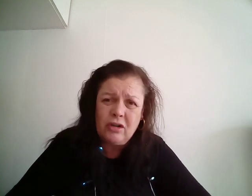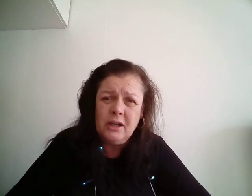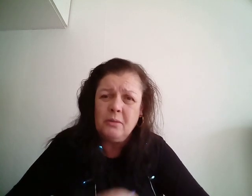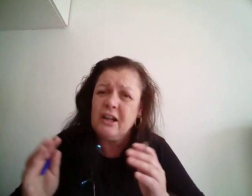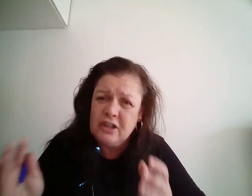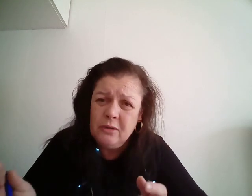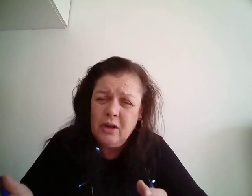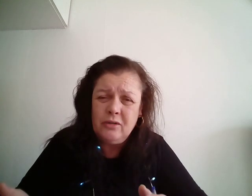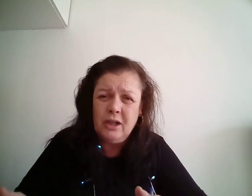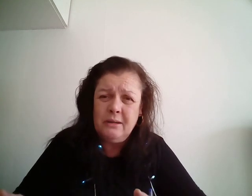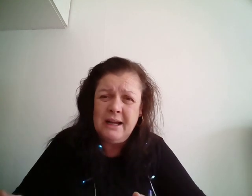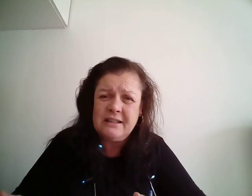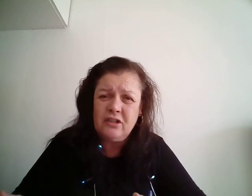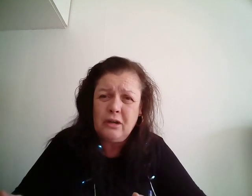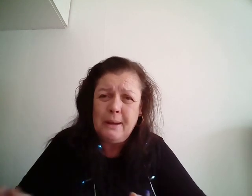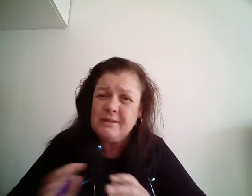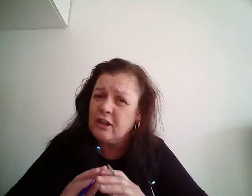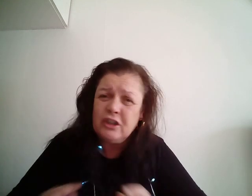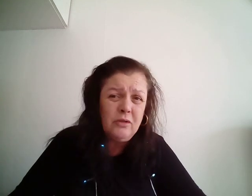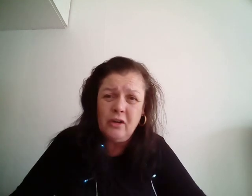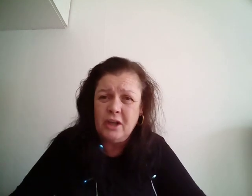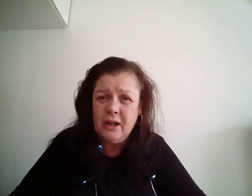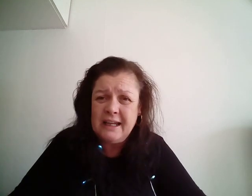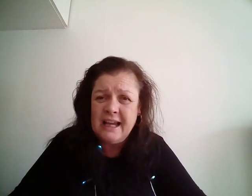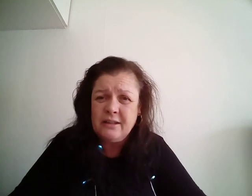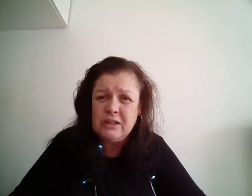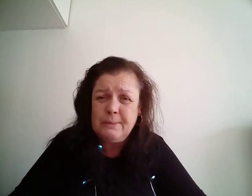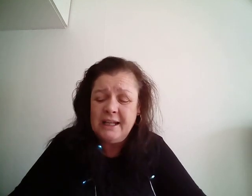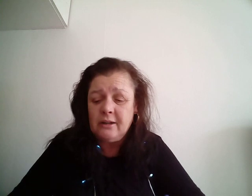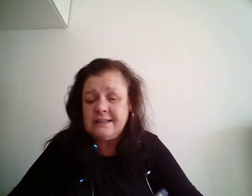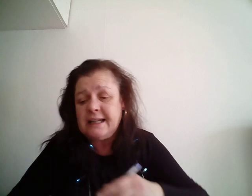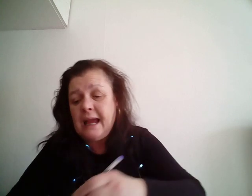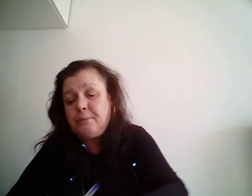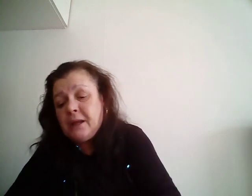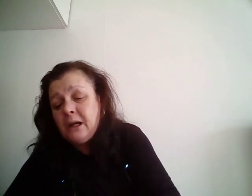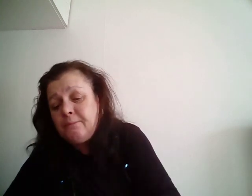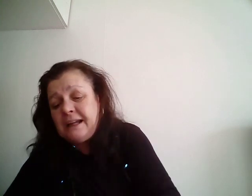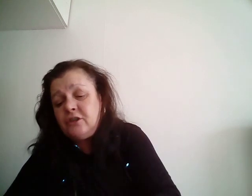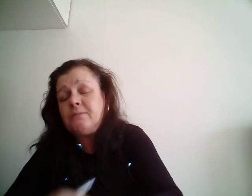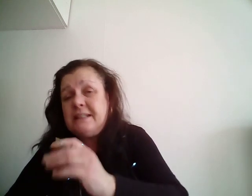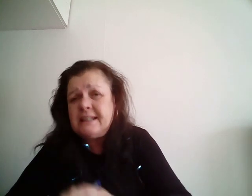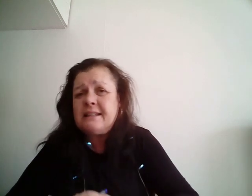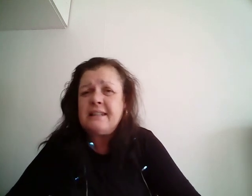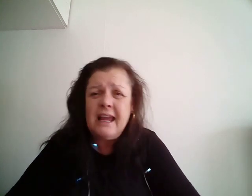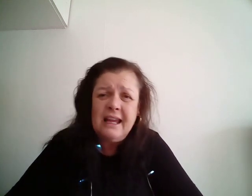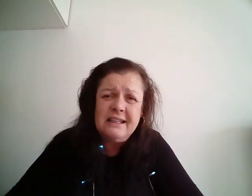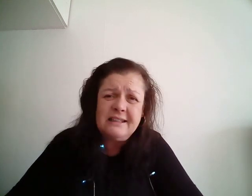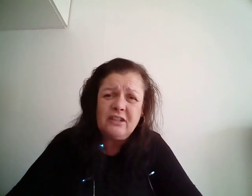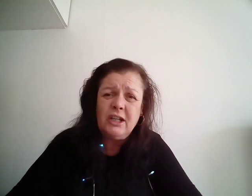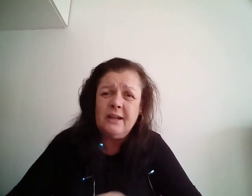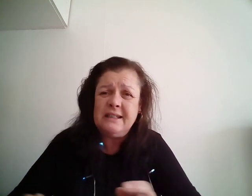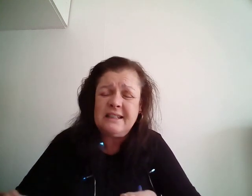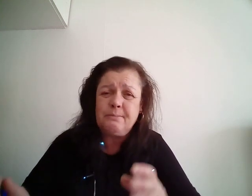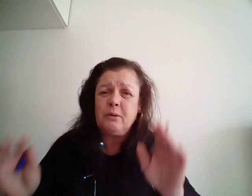true, I do not know, My Delicious Sugar Babies, I do not know, okay, so I'm just being honest, okay, but Benjamin did say, he said, you know, he says, but we